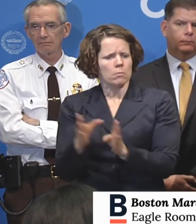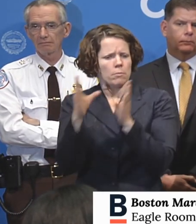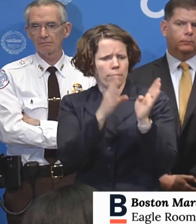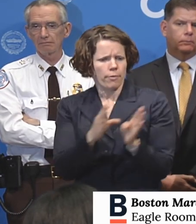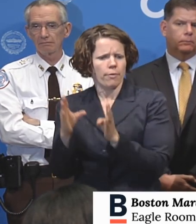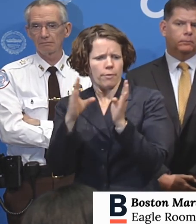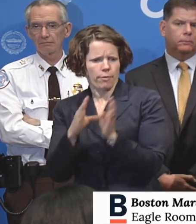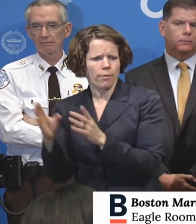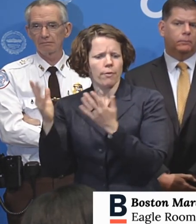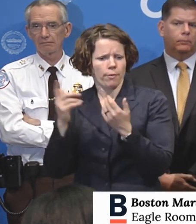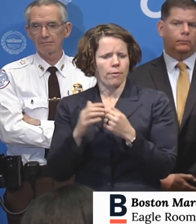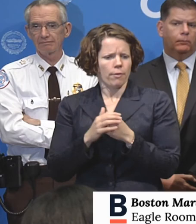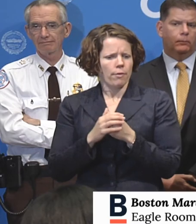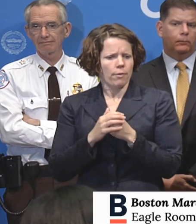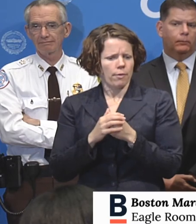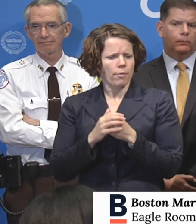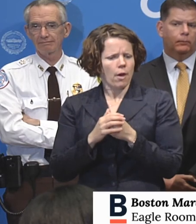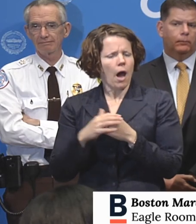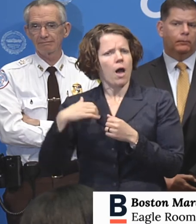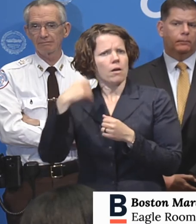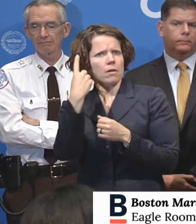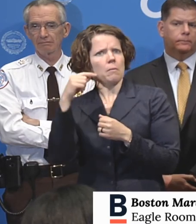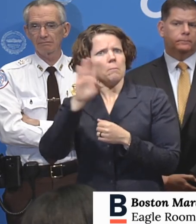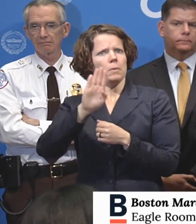day personal. Yes.